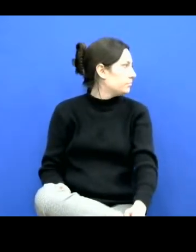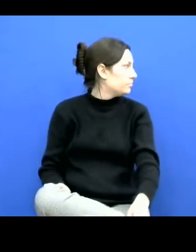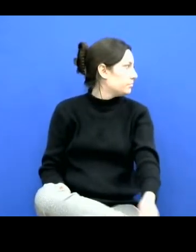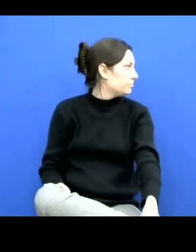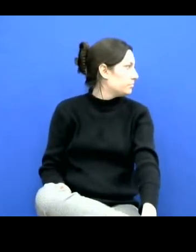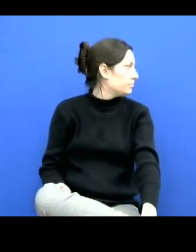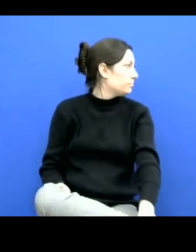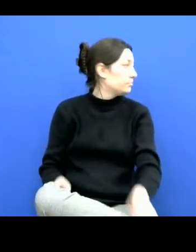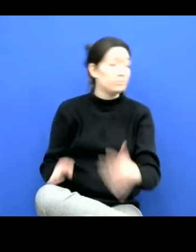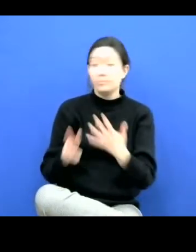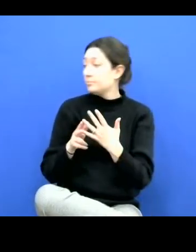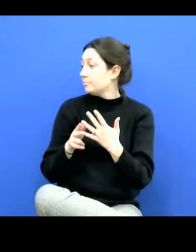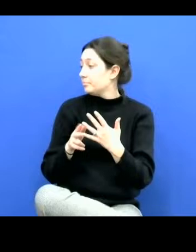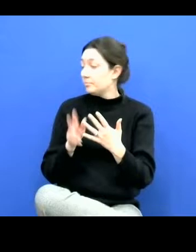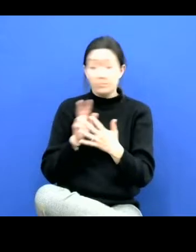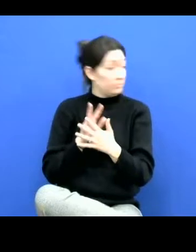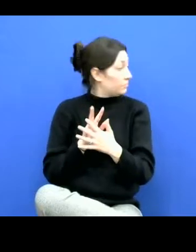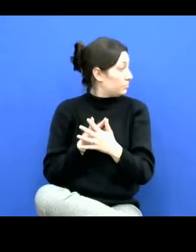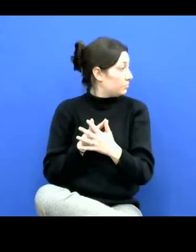The others?